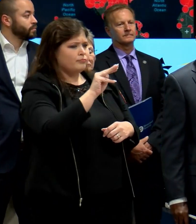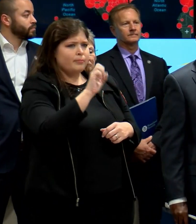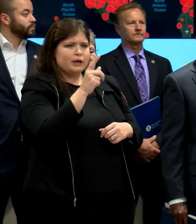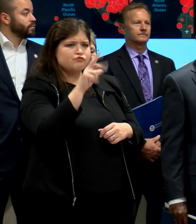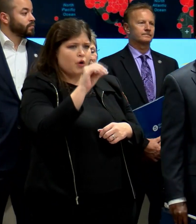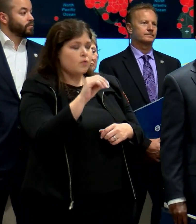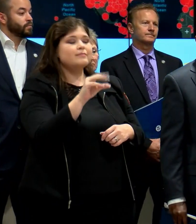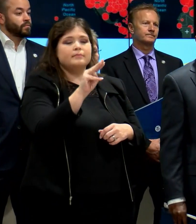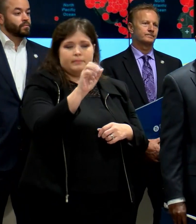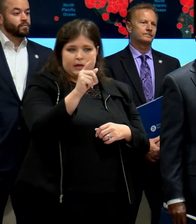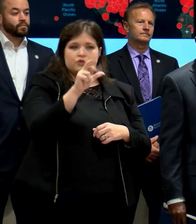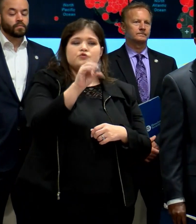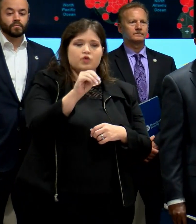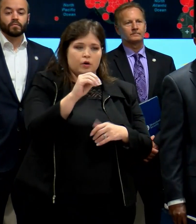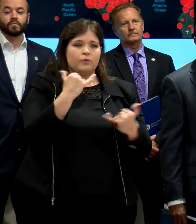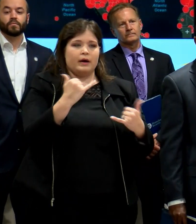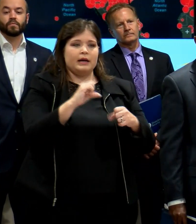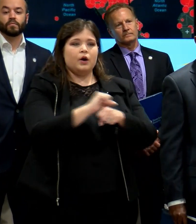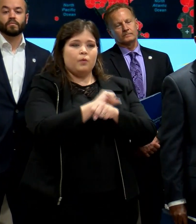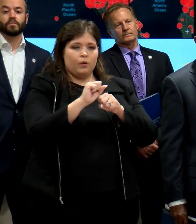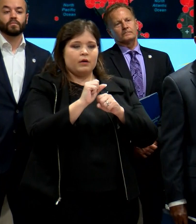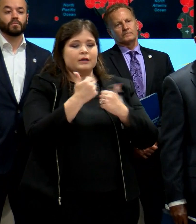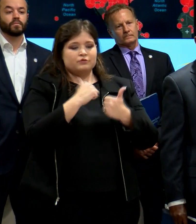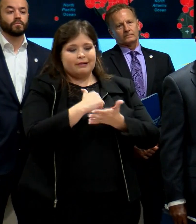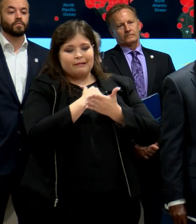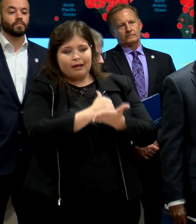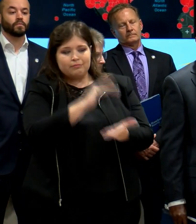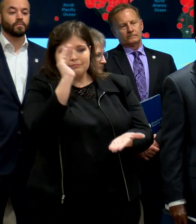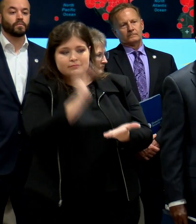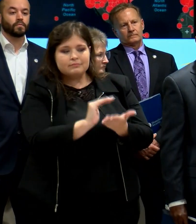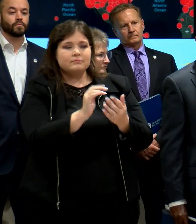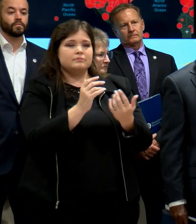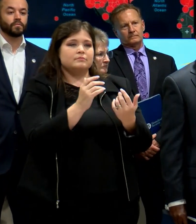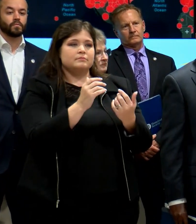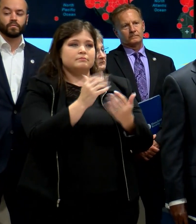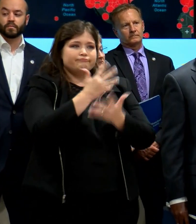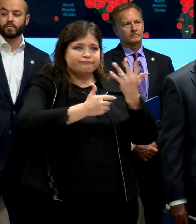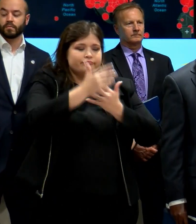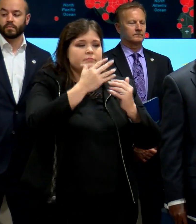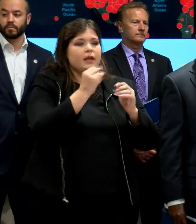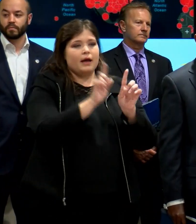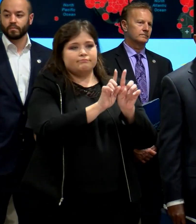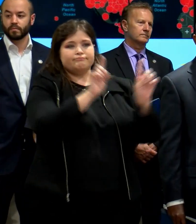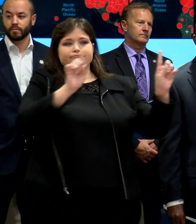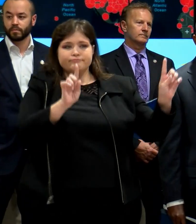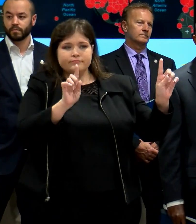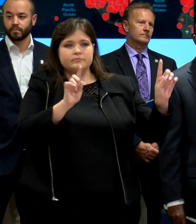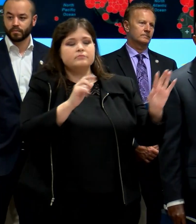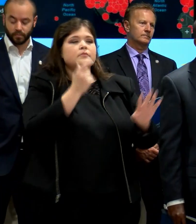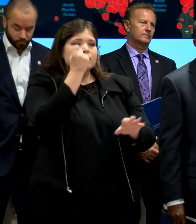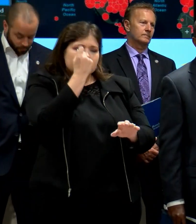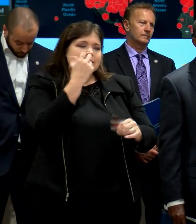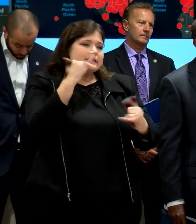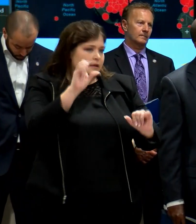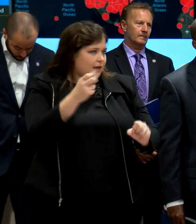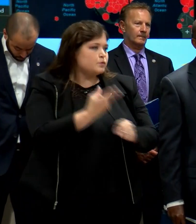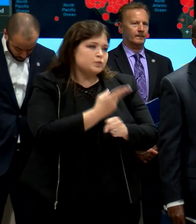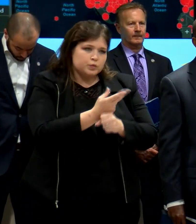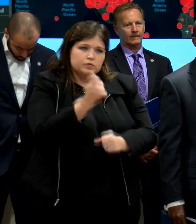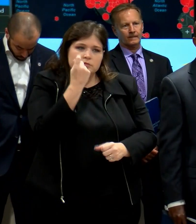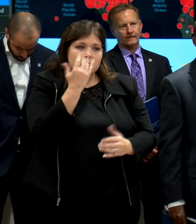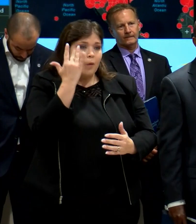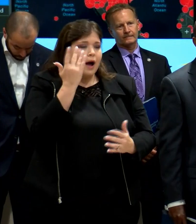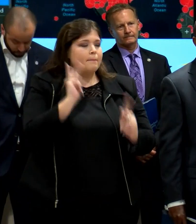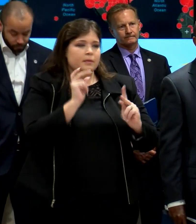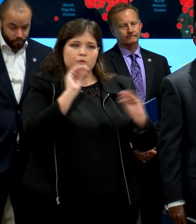for example, is working on helping with the social distancing, but we also recognize people need to utilize mass transit, because there are a lot of people that don't